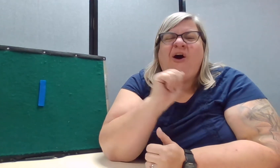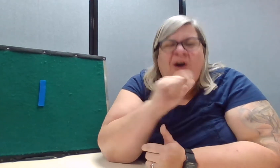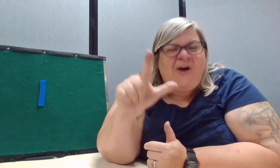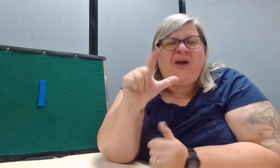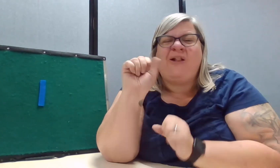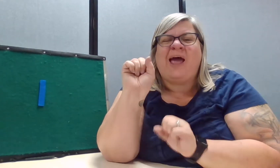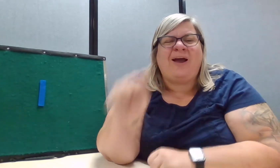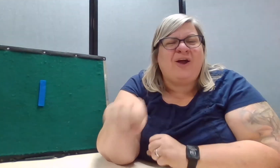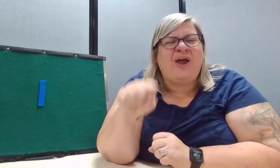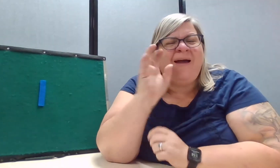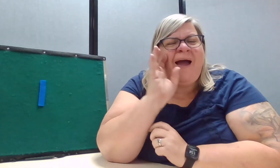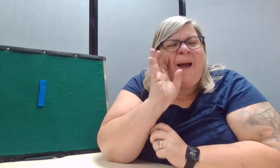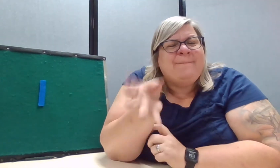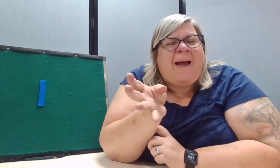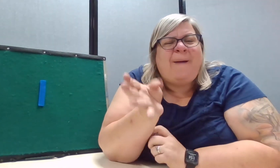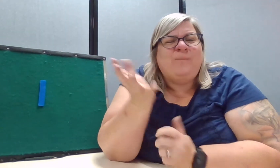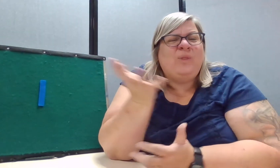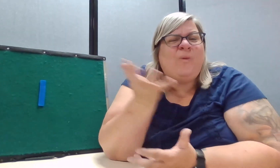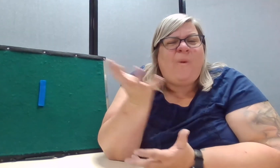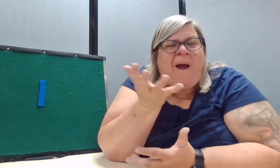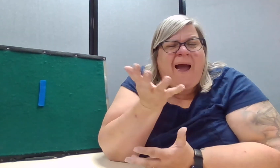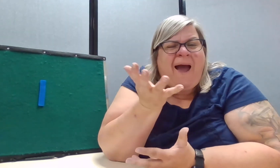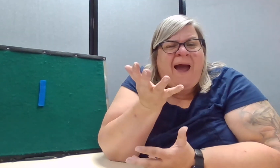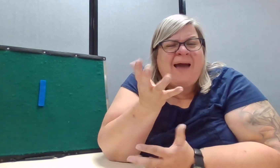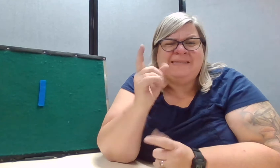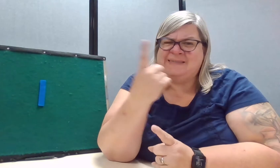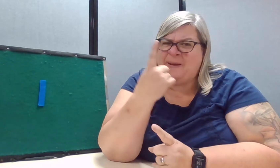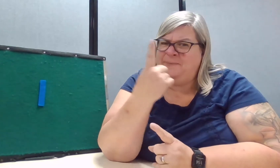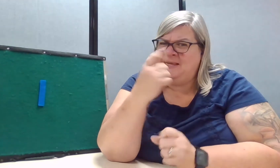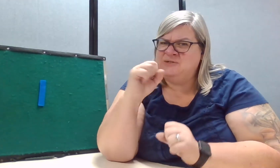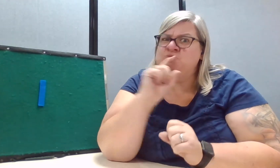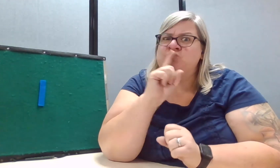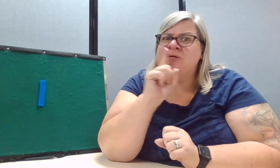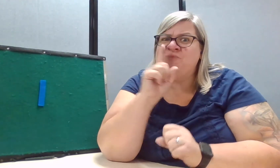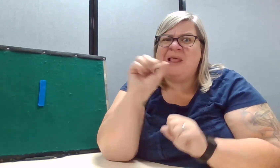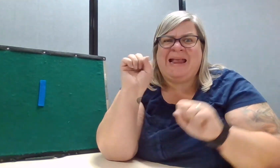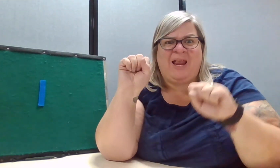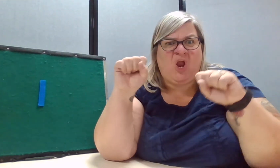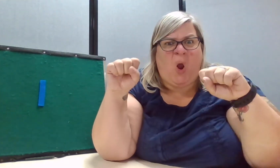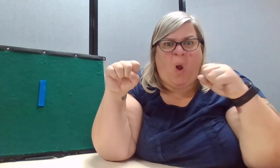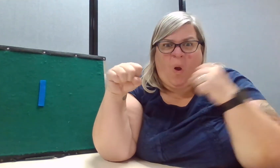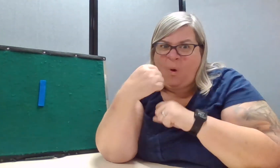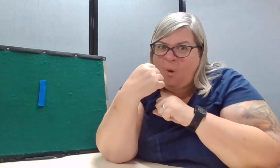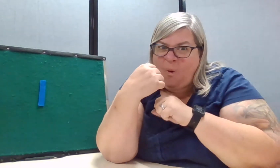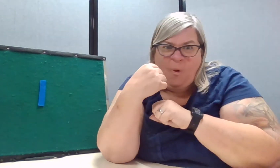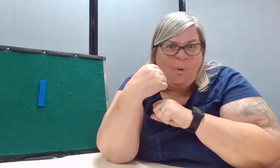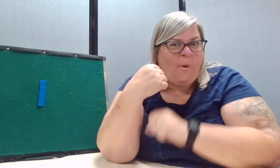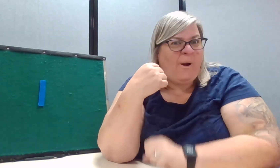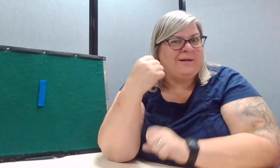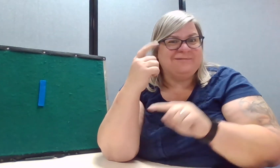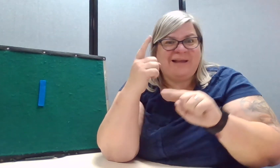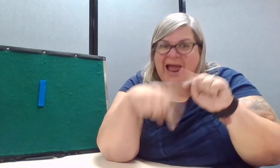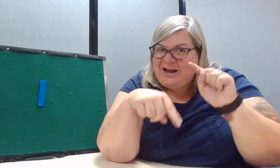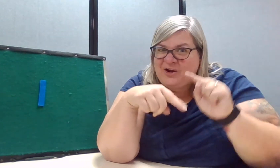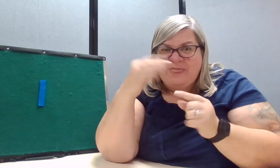Halloween word that starts with I. The only thing I could come to think of was something that was cold.